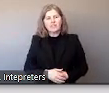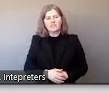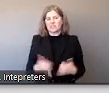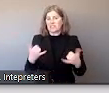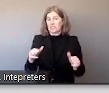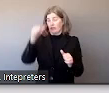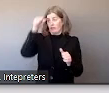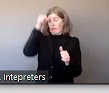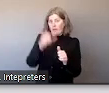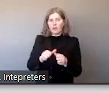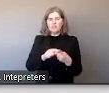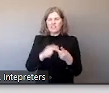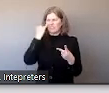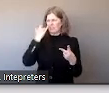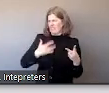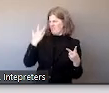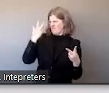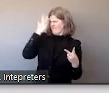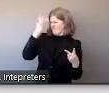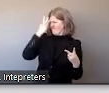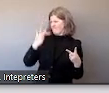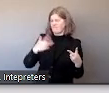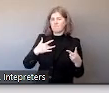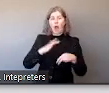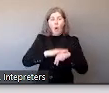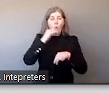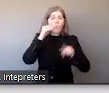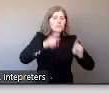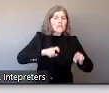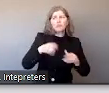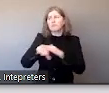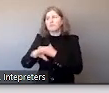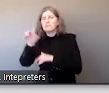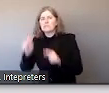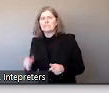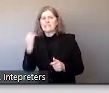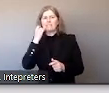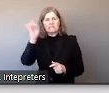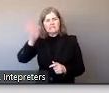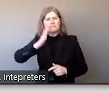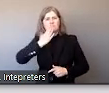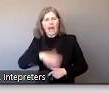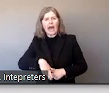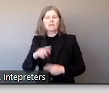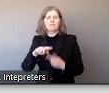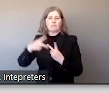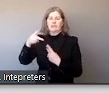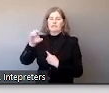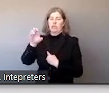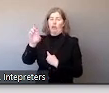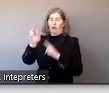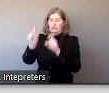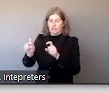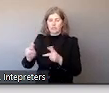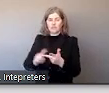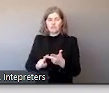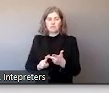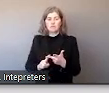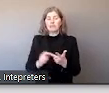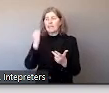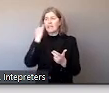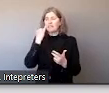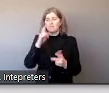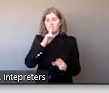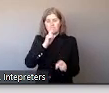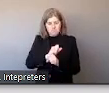remember, get tested. You can do that at home if you have symptoms. If you have significant symptoms, you ought to get a PCR test. Immediately seek treatment if you